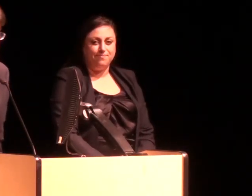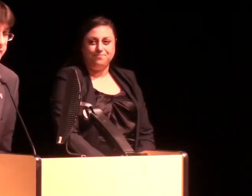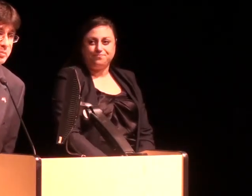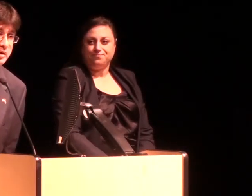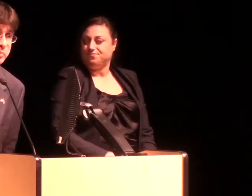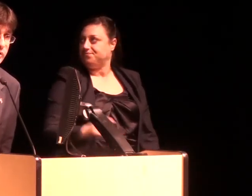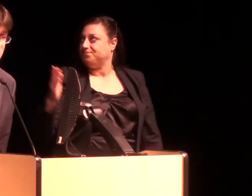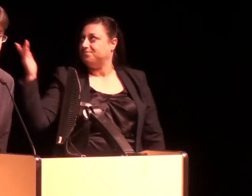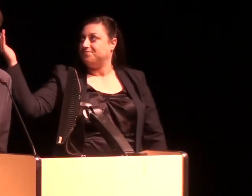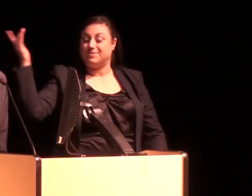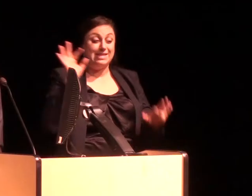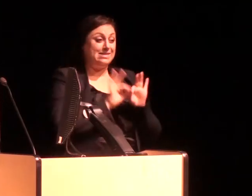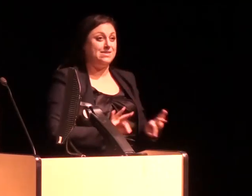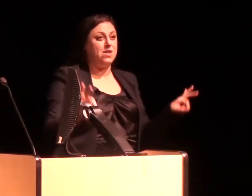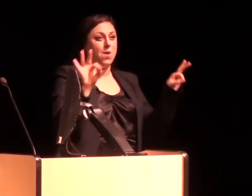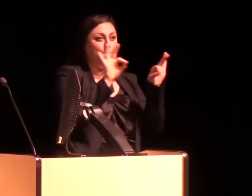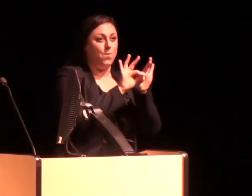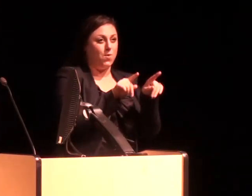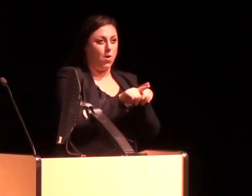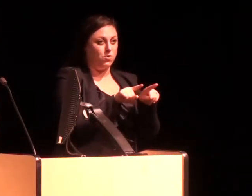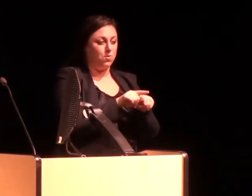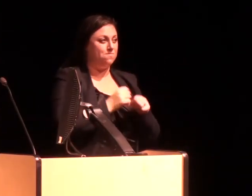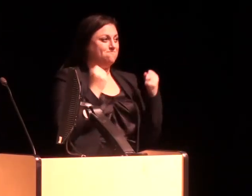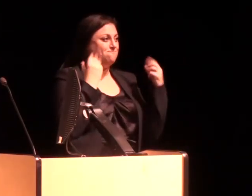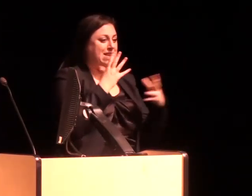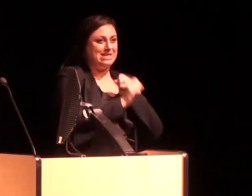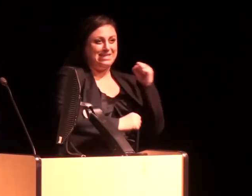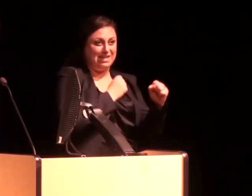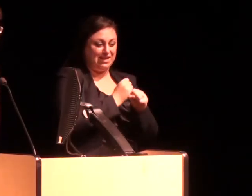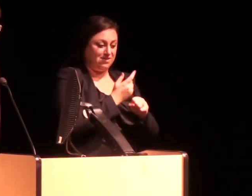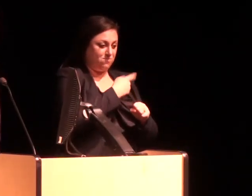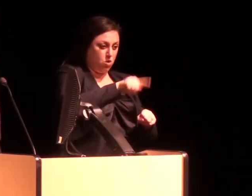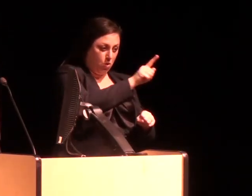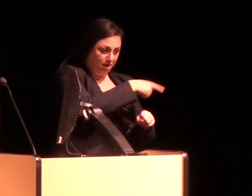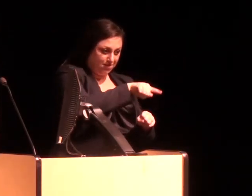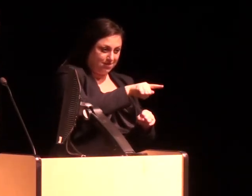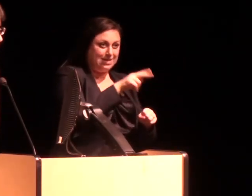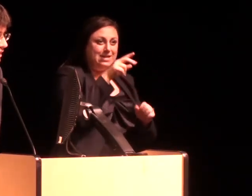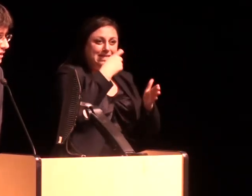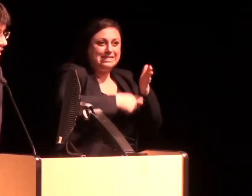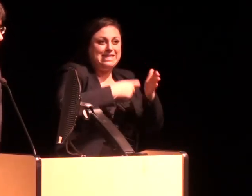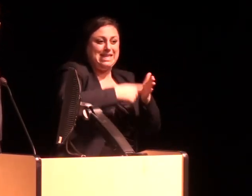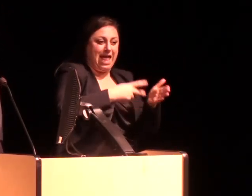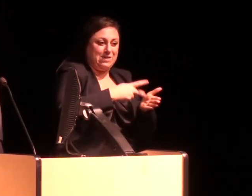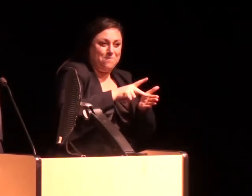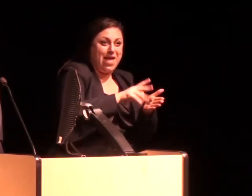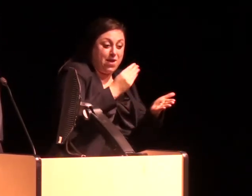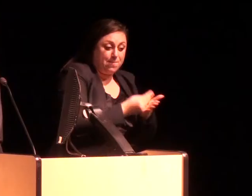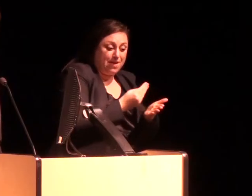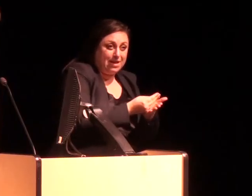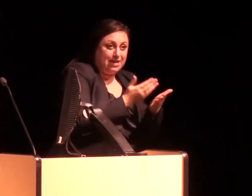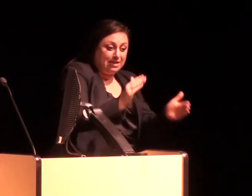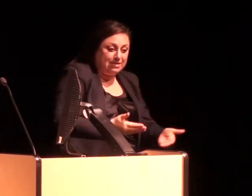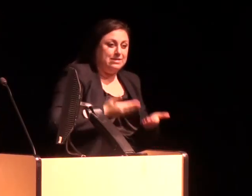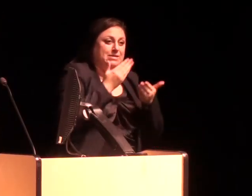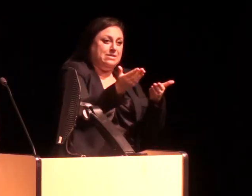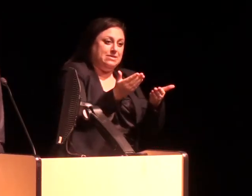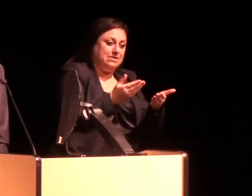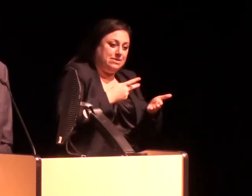This is something very important also. For many years you have to provide money, taxpayer money, for suppression